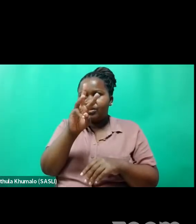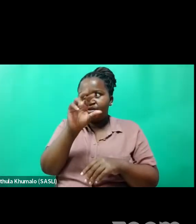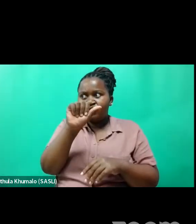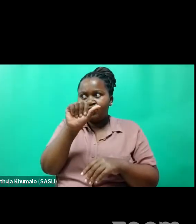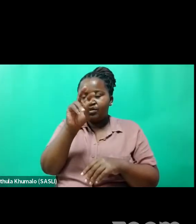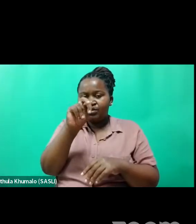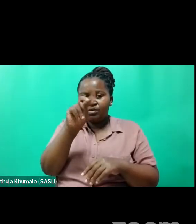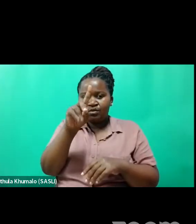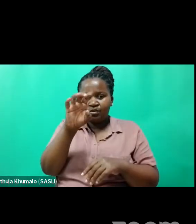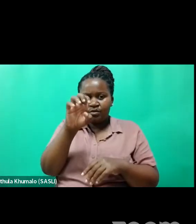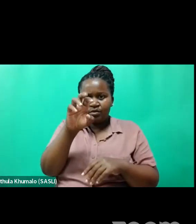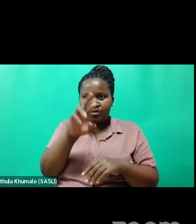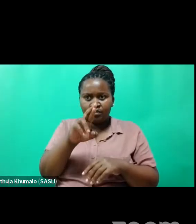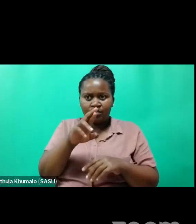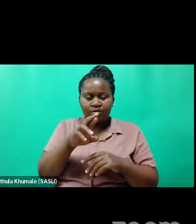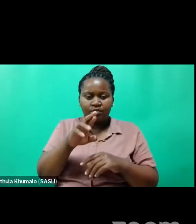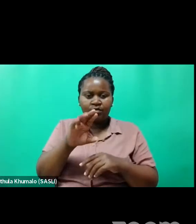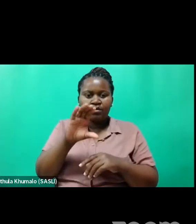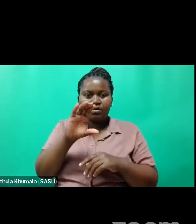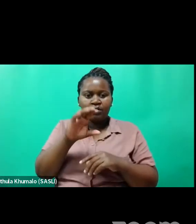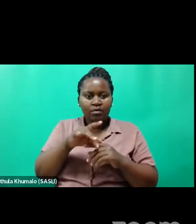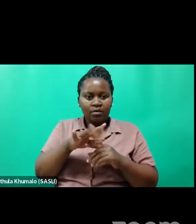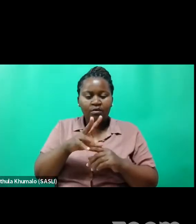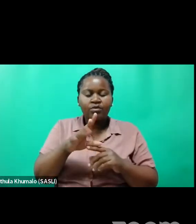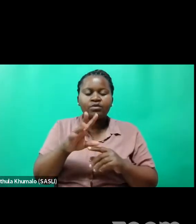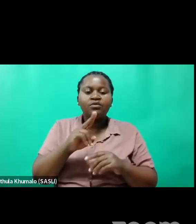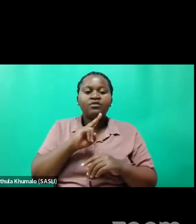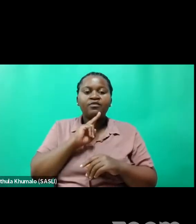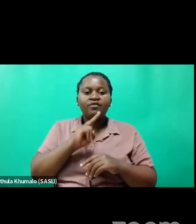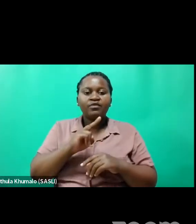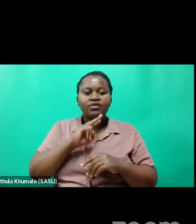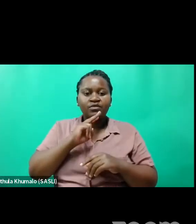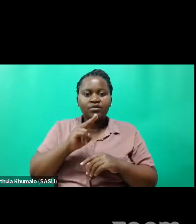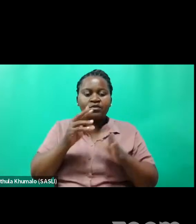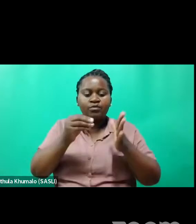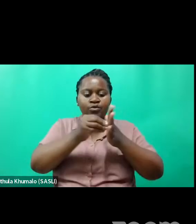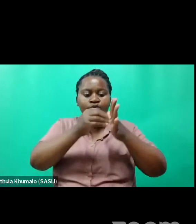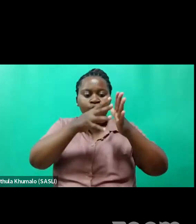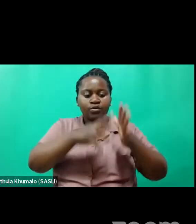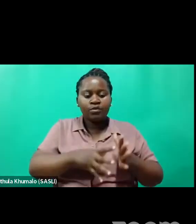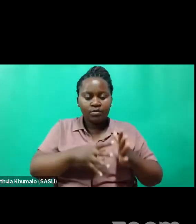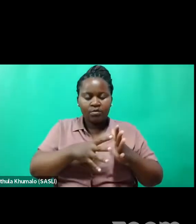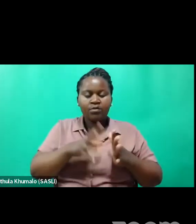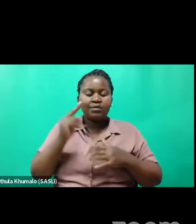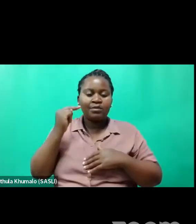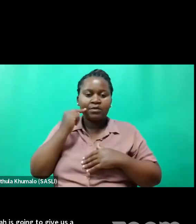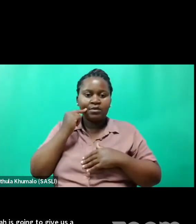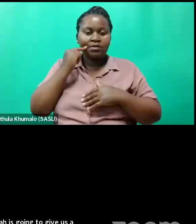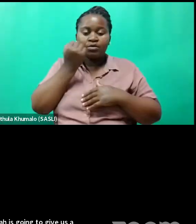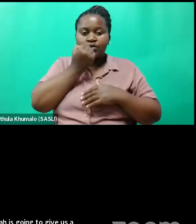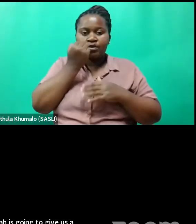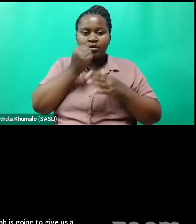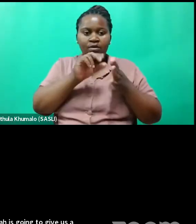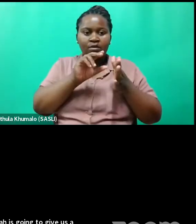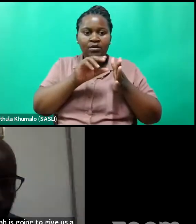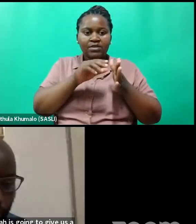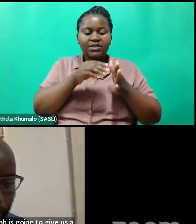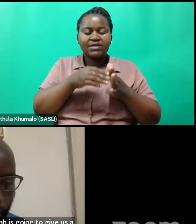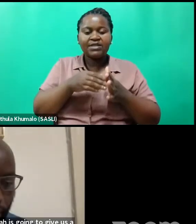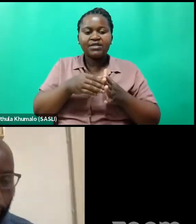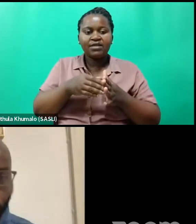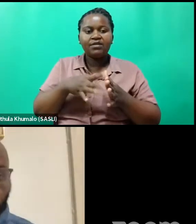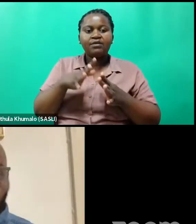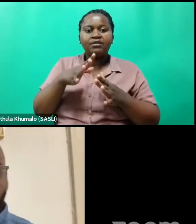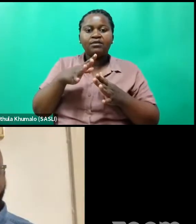title, Voices of Students with Disabilities Unfairly Discentered, Management